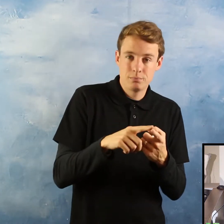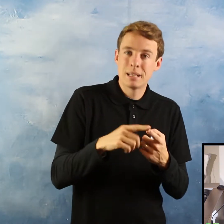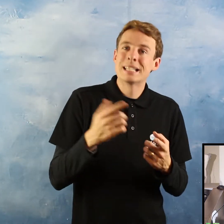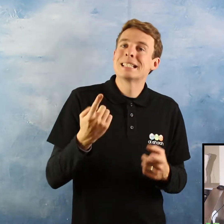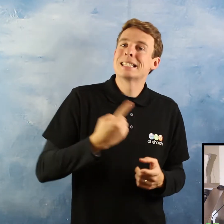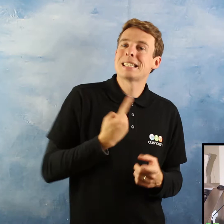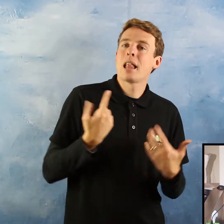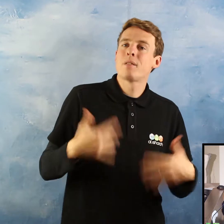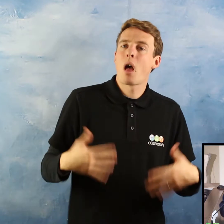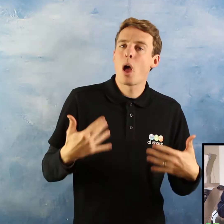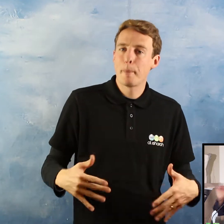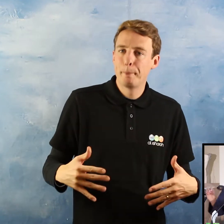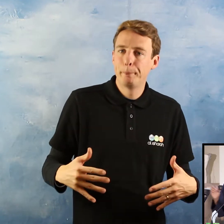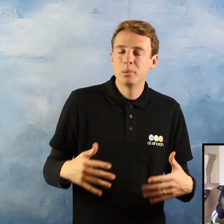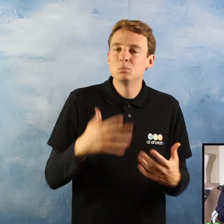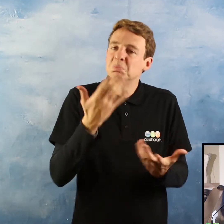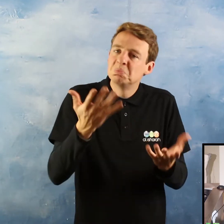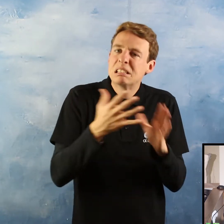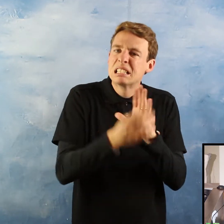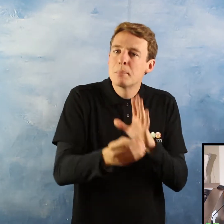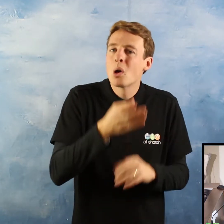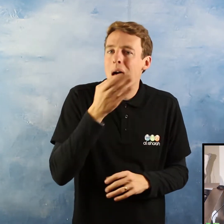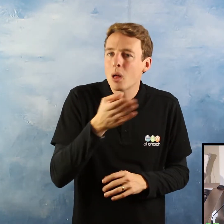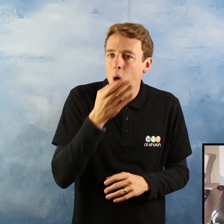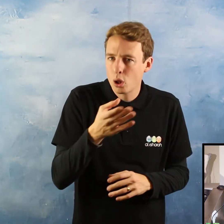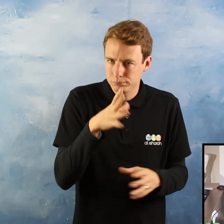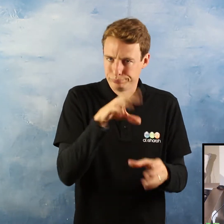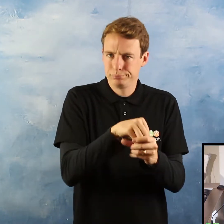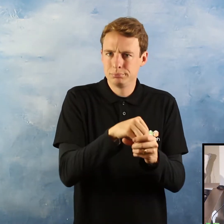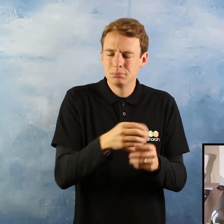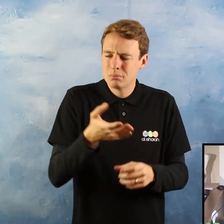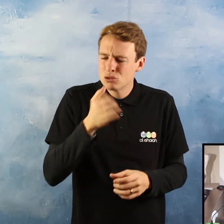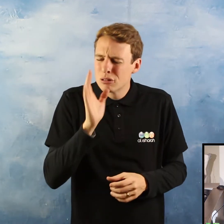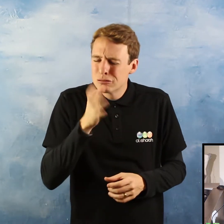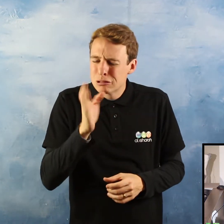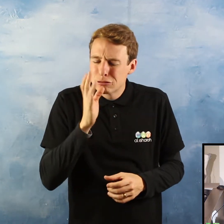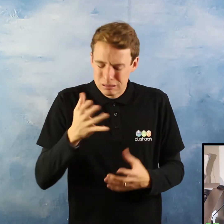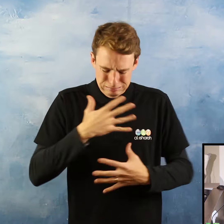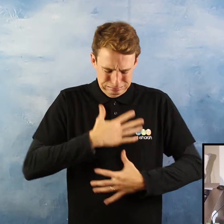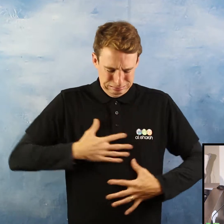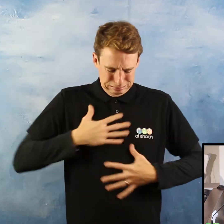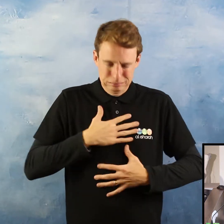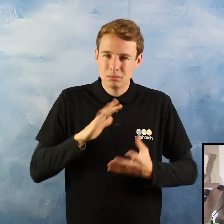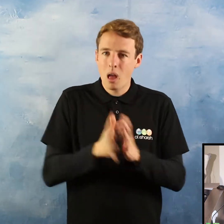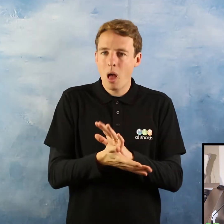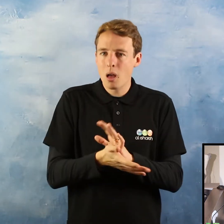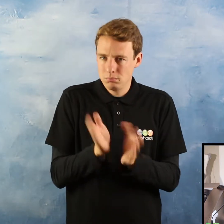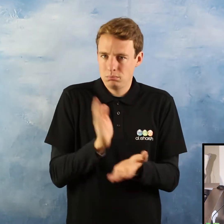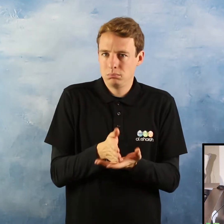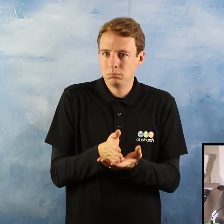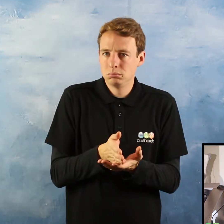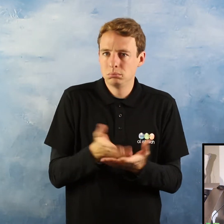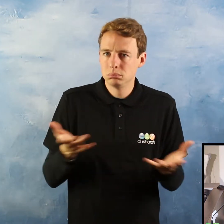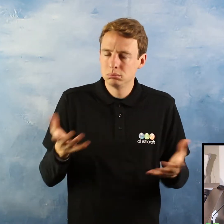The alcohol is one of them. Alcohol is self-harm. So, if we